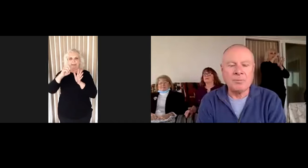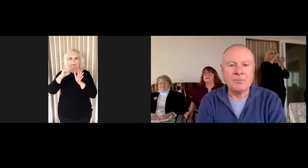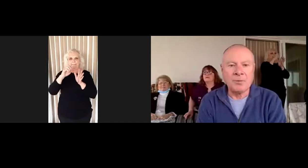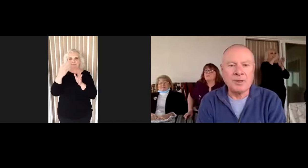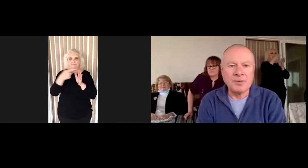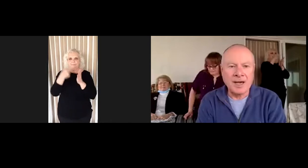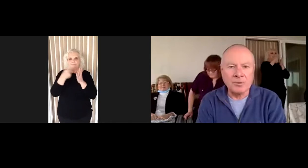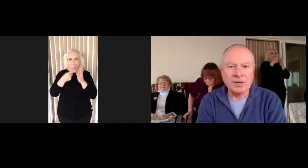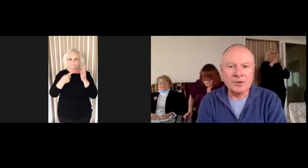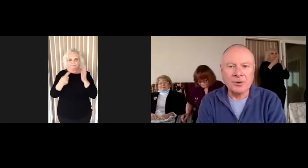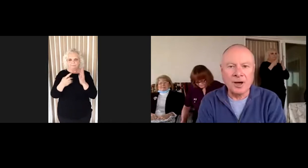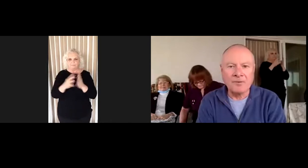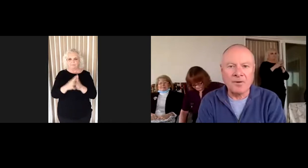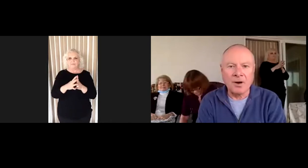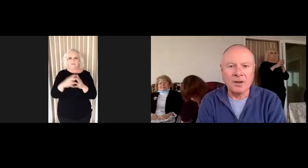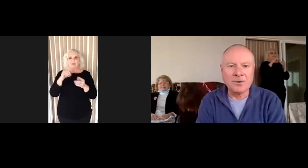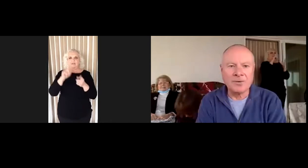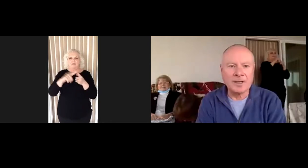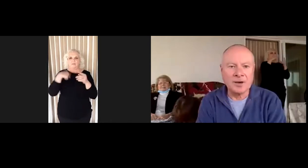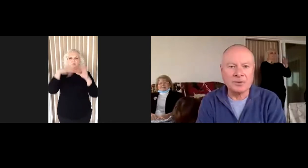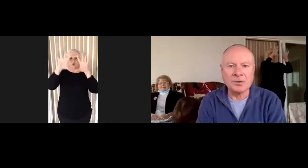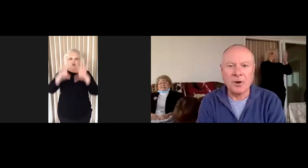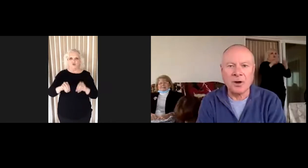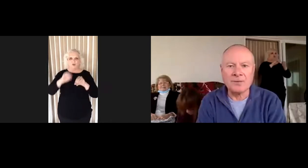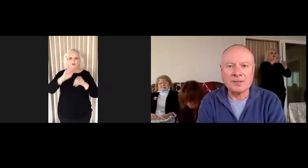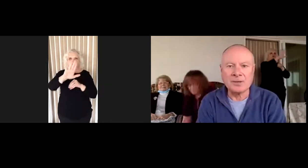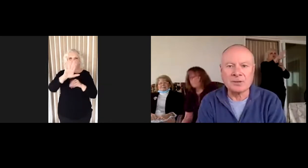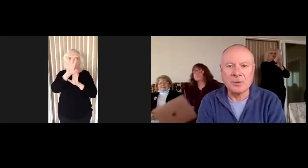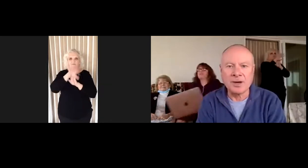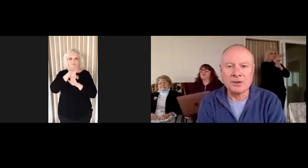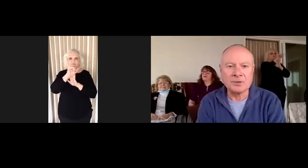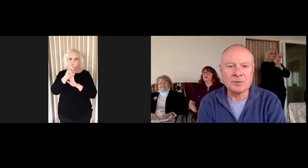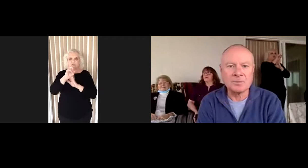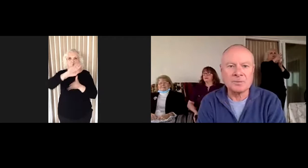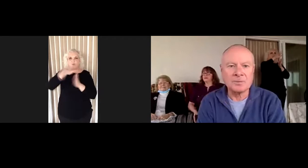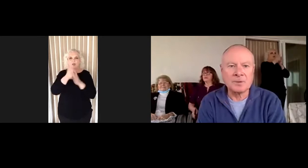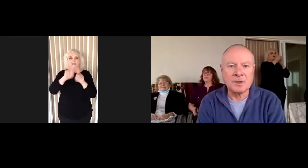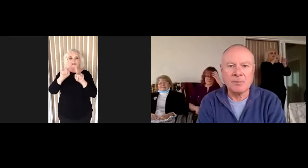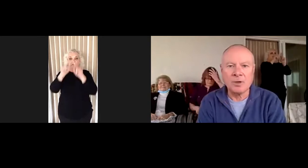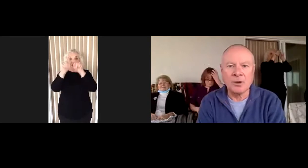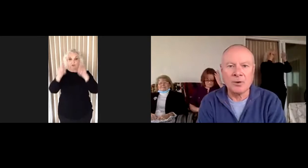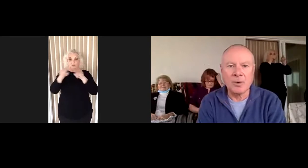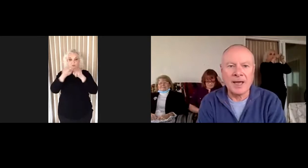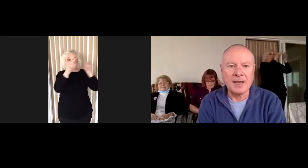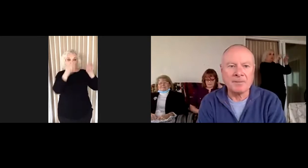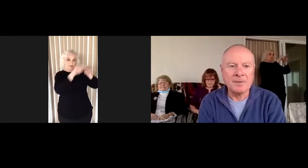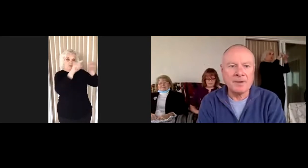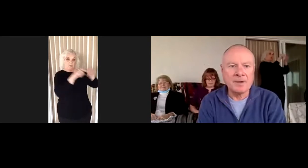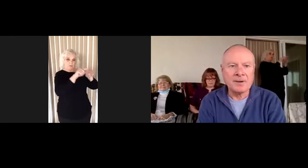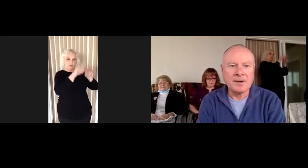And before we do that, we're gonna turn off all of your videos. So all of these little squares will go